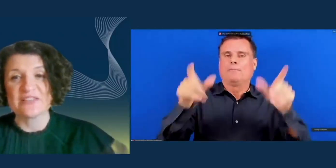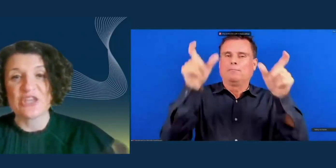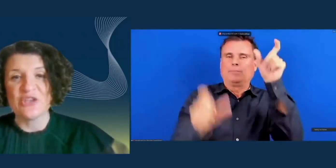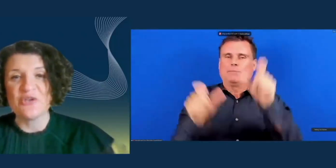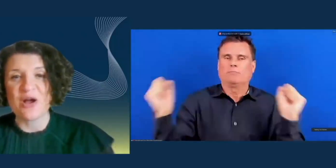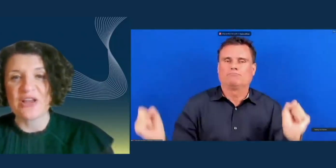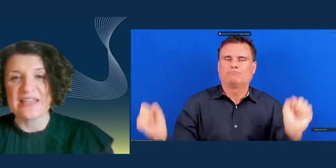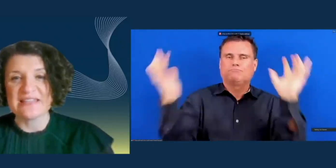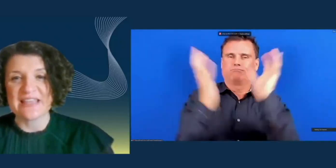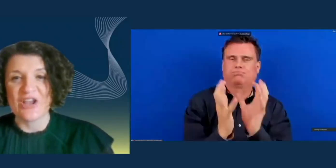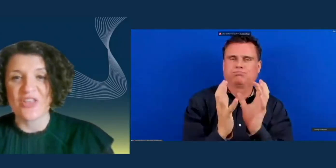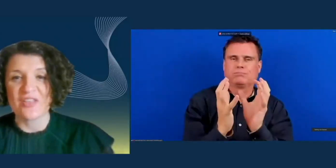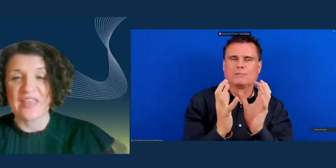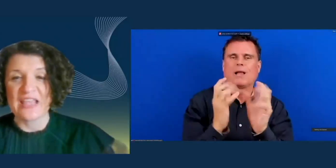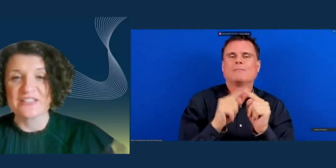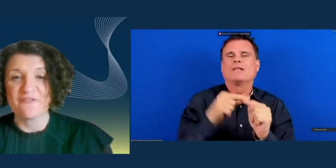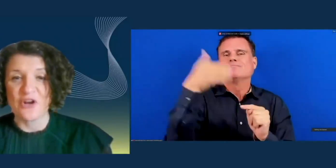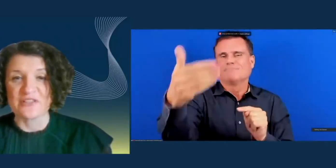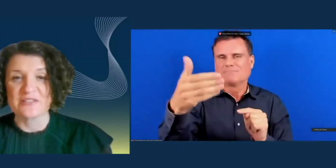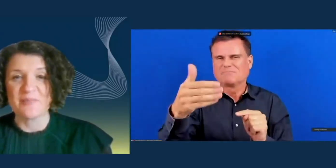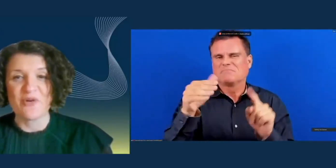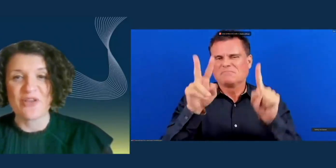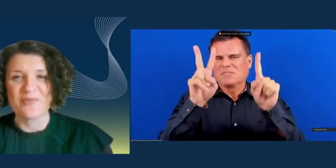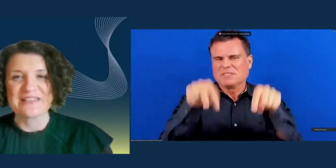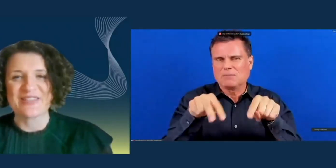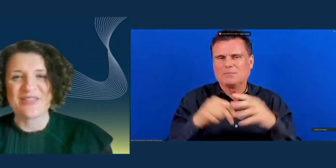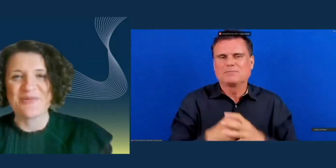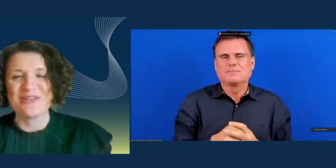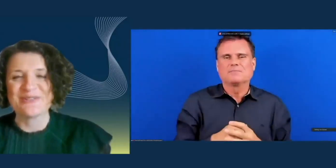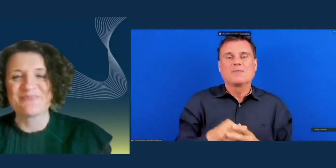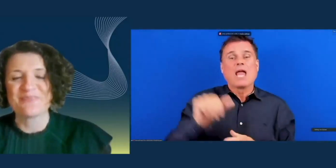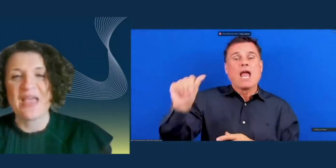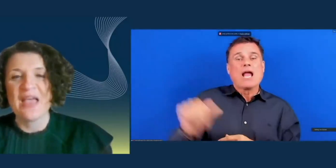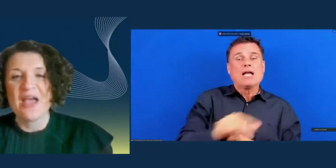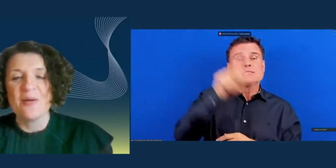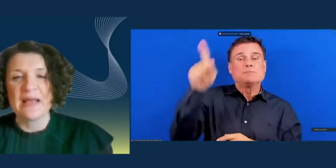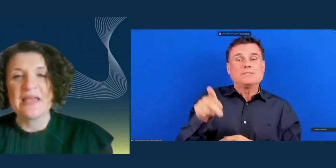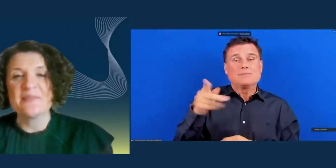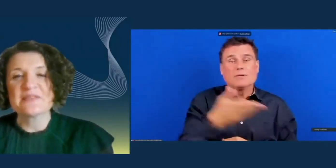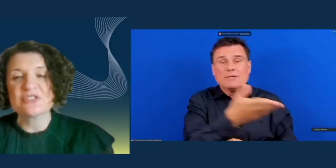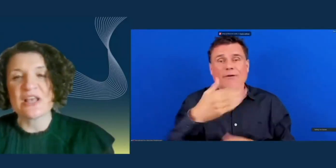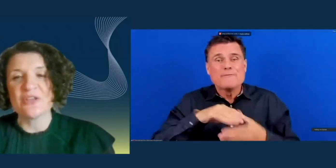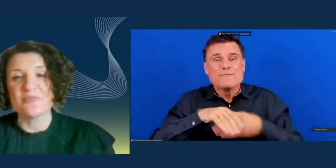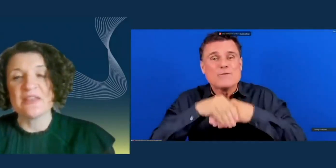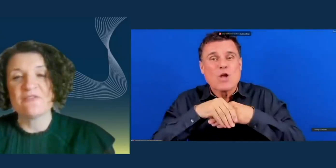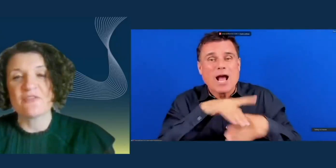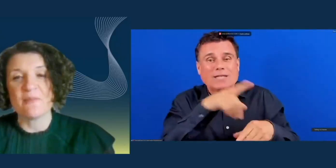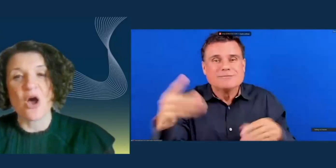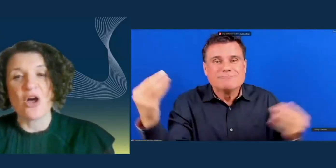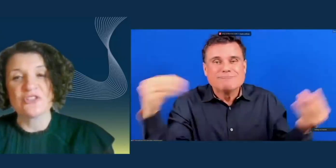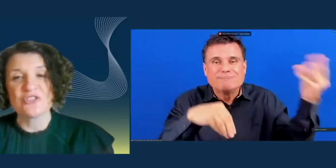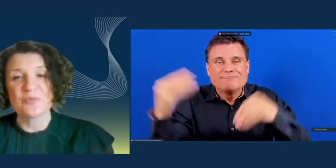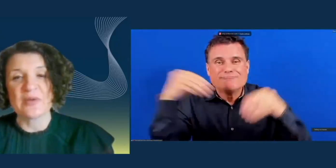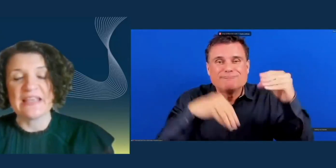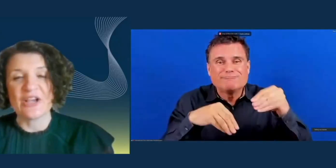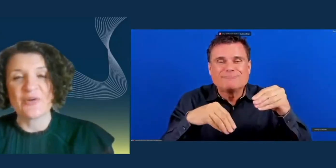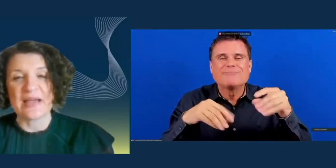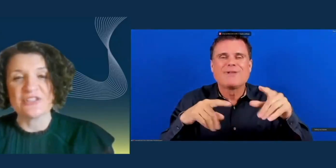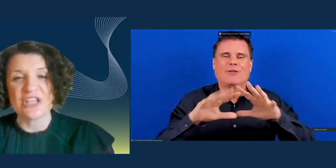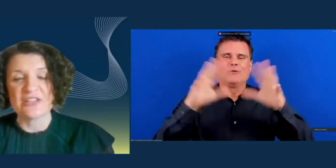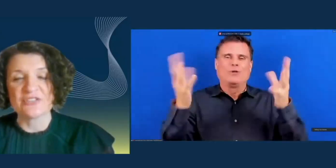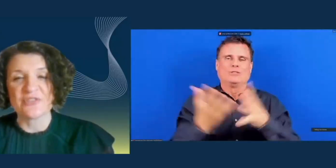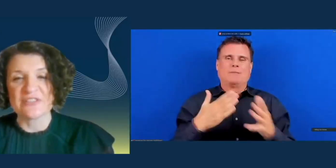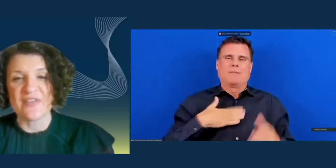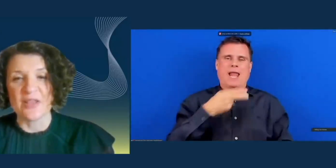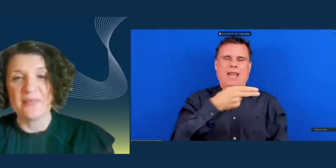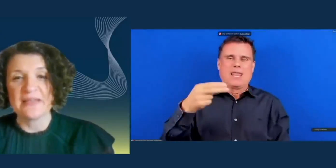friends, you are getting to hear things first before the rest of the world. My name is Michelle Utman from All Children Reading, a Grand